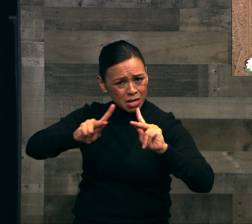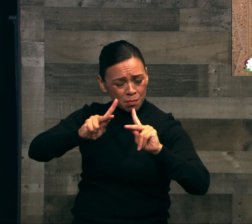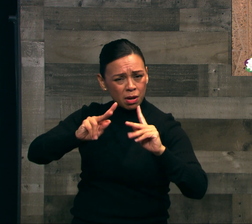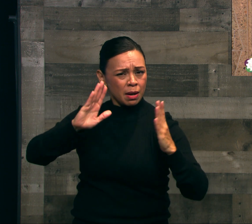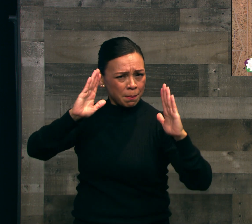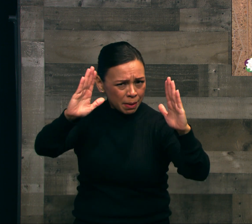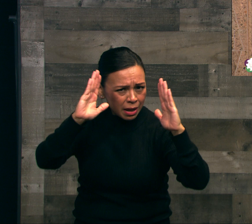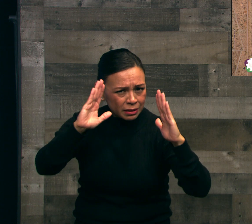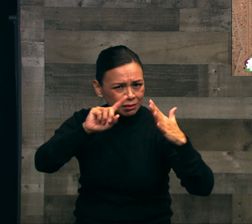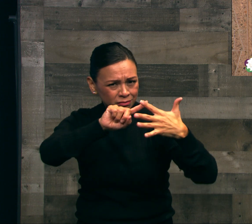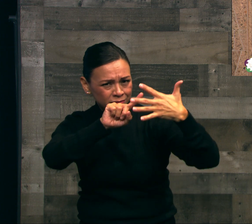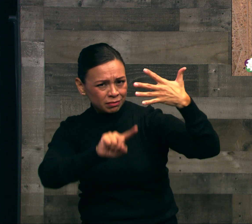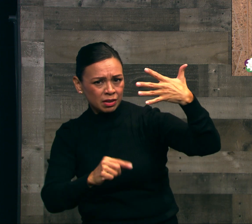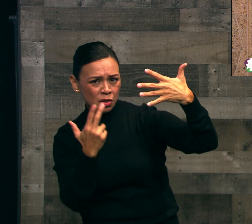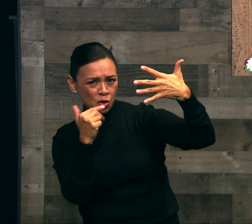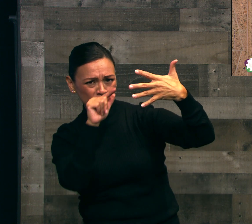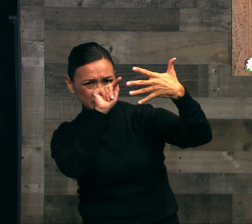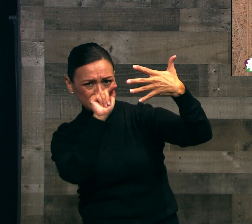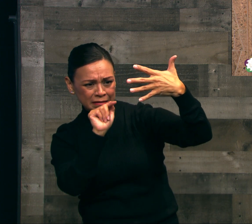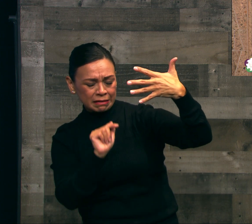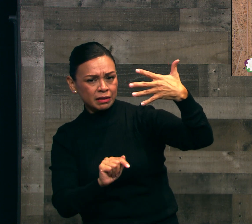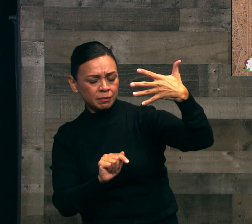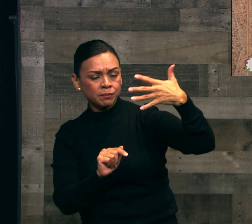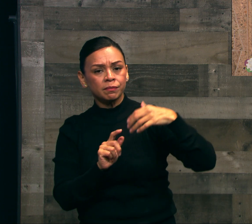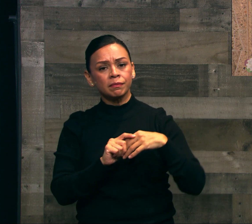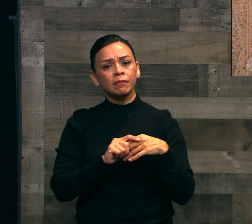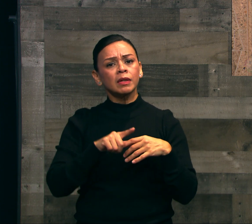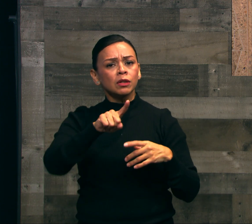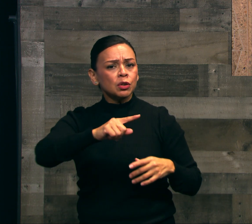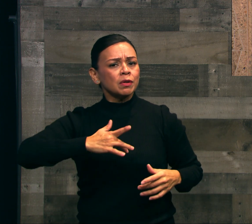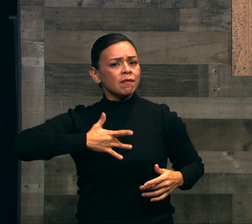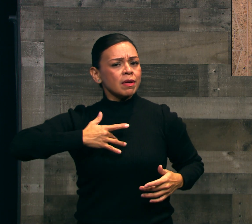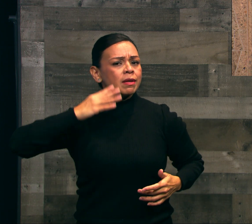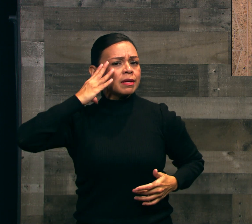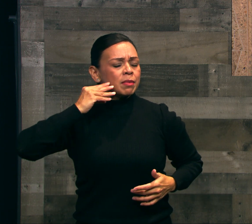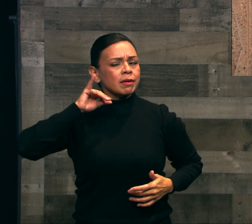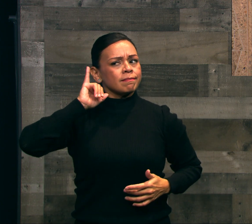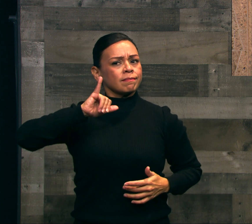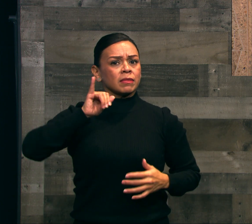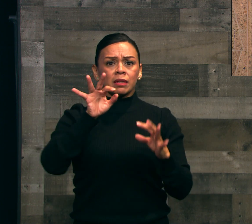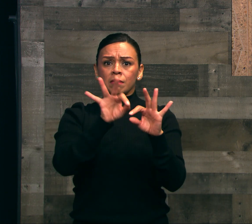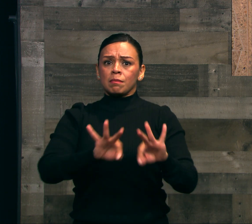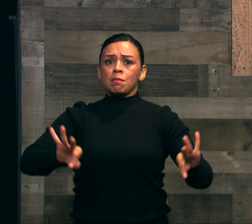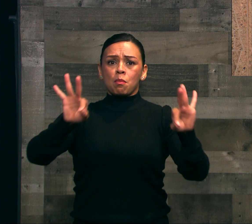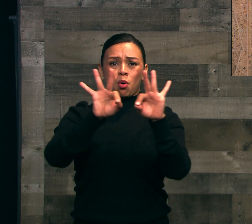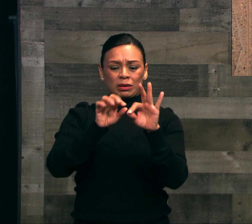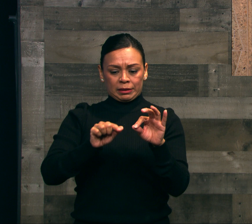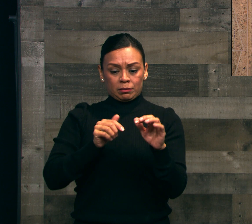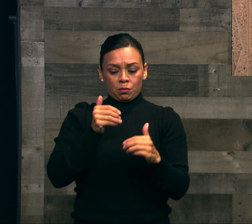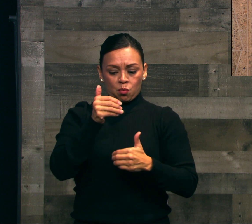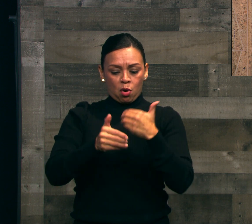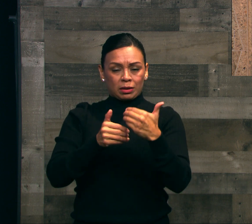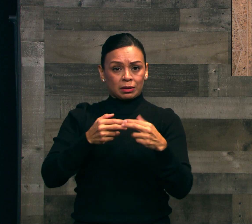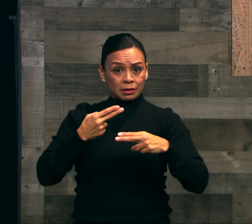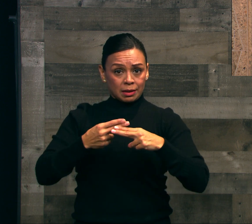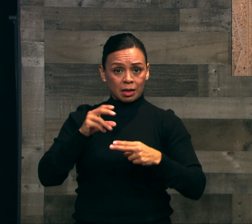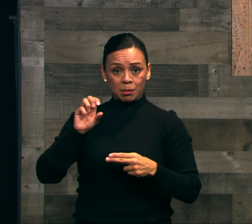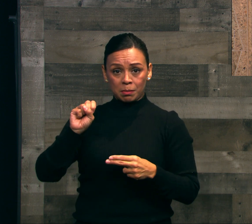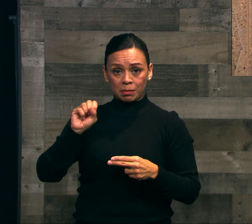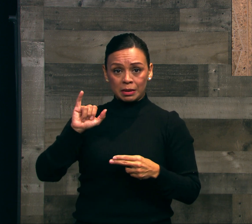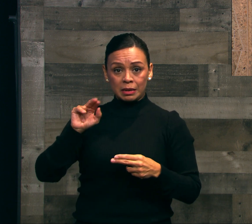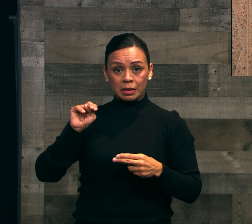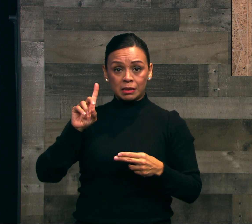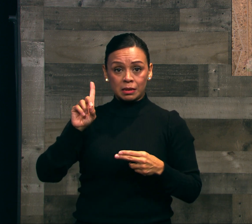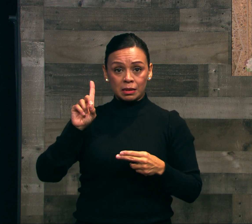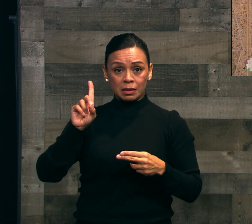continue to pay attention to these trends. I hope that you will experience the value of this synodal process and that